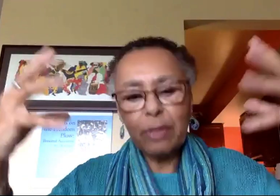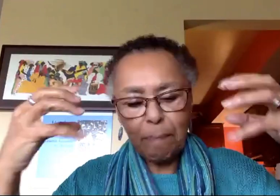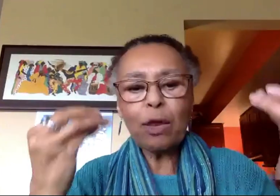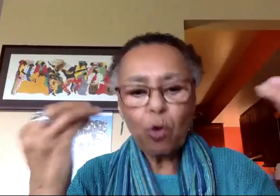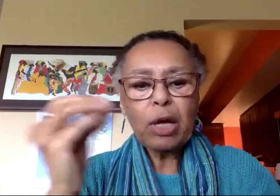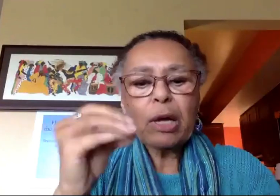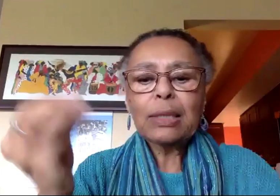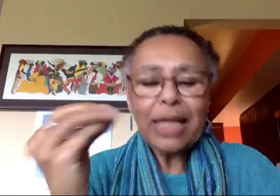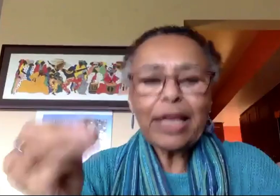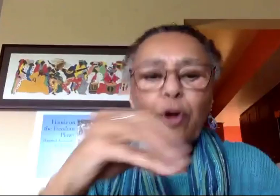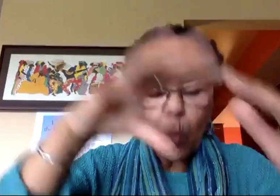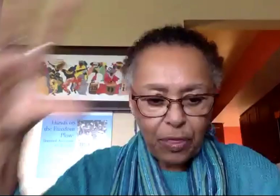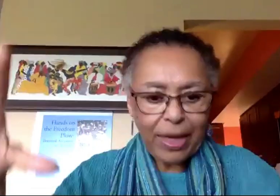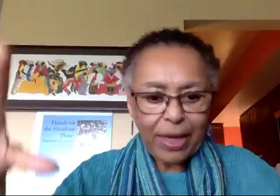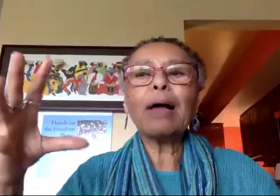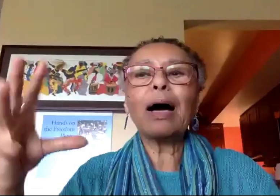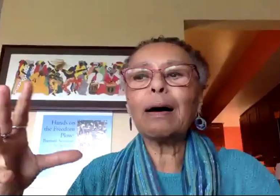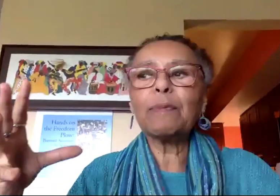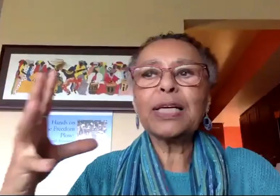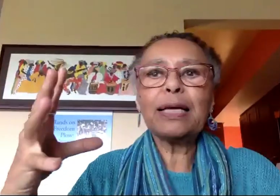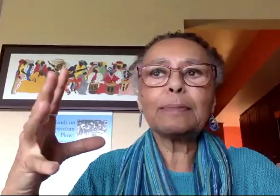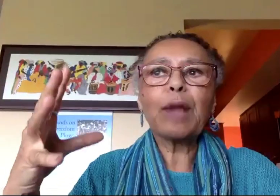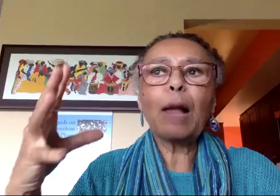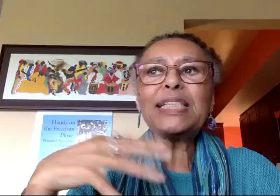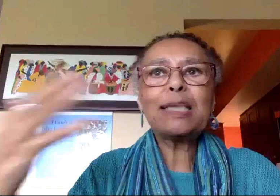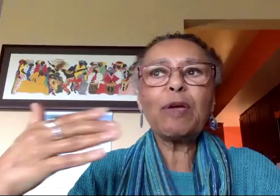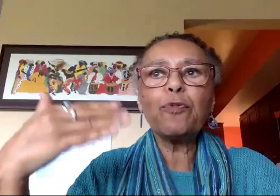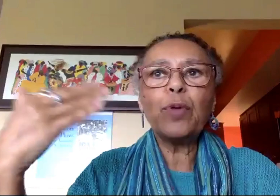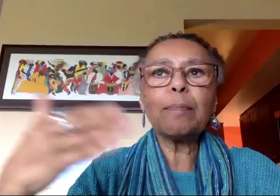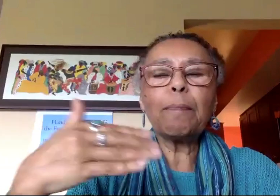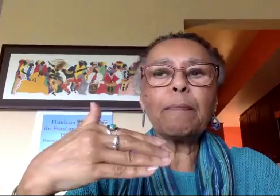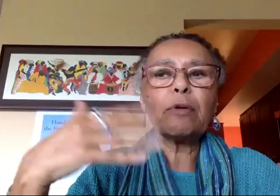the main leader within the